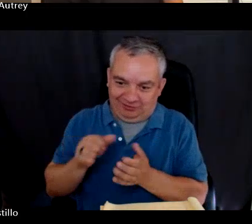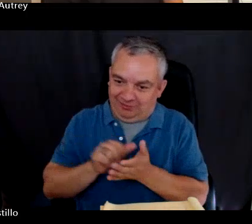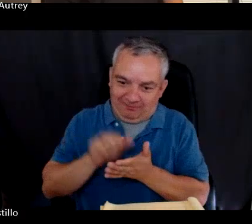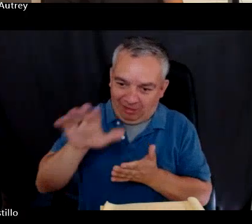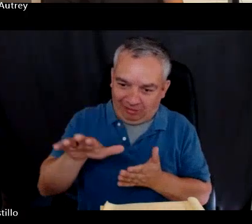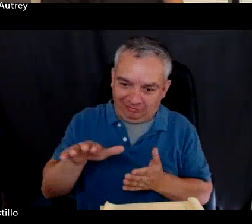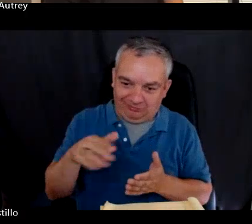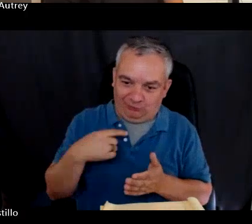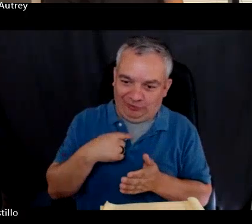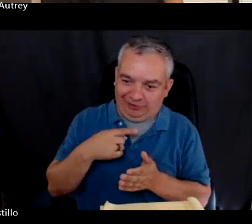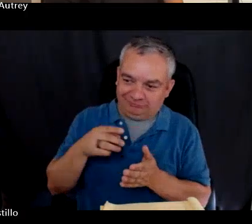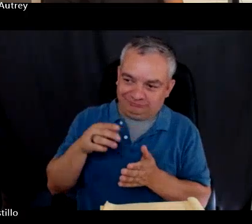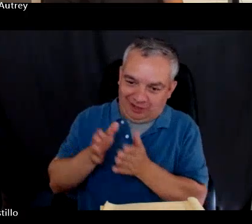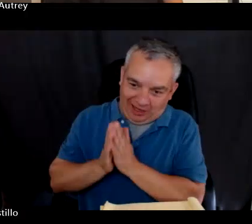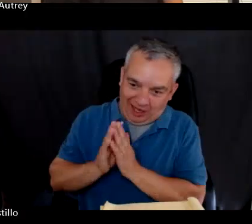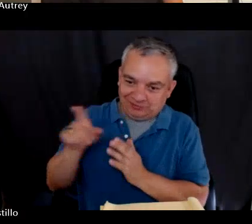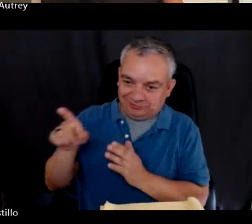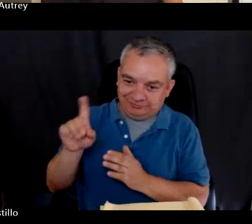recommendations